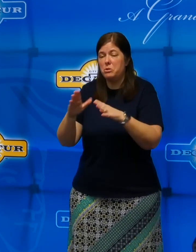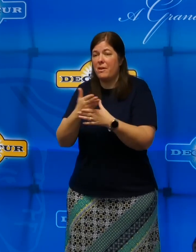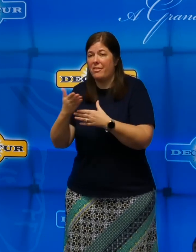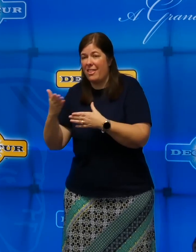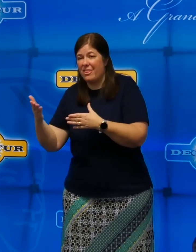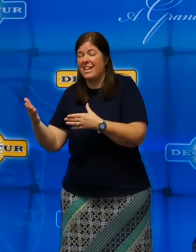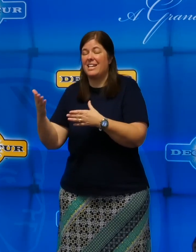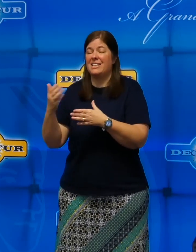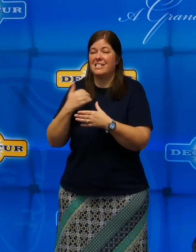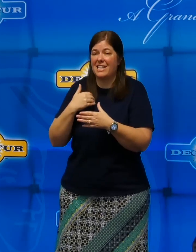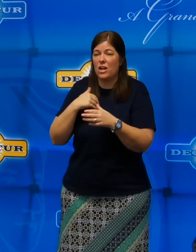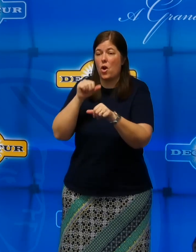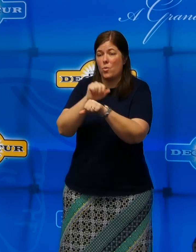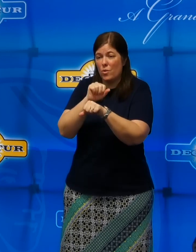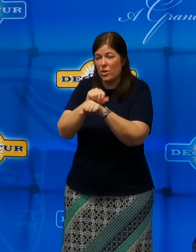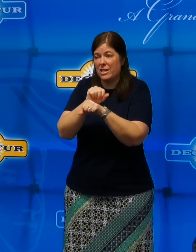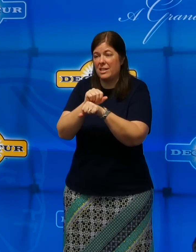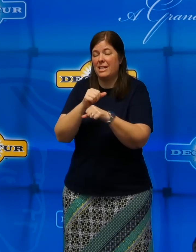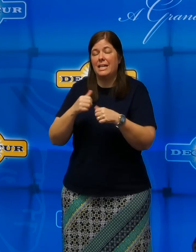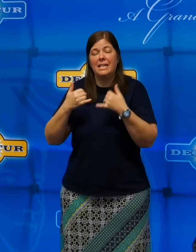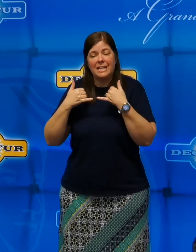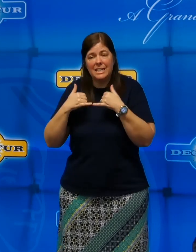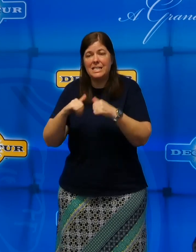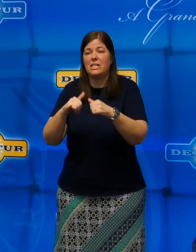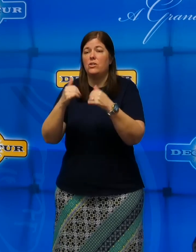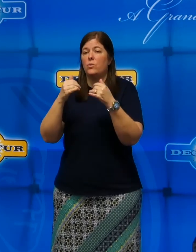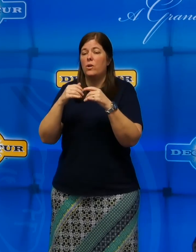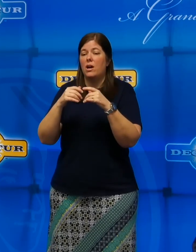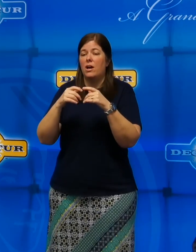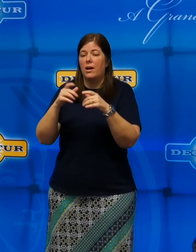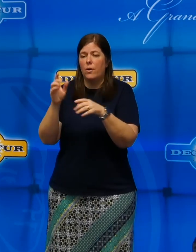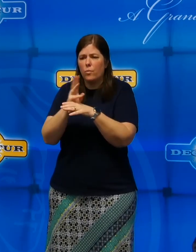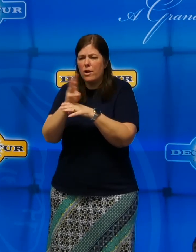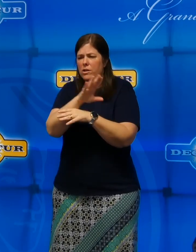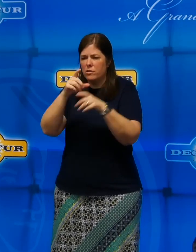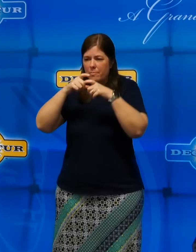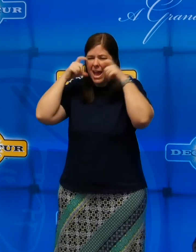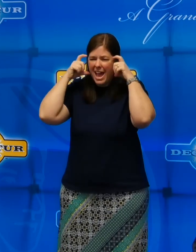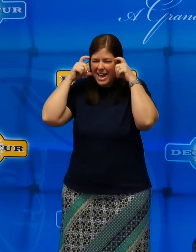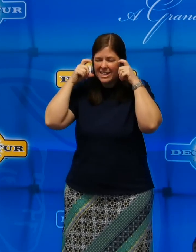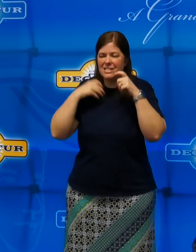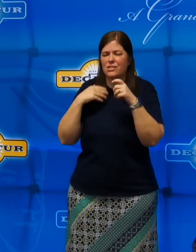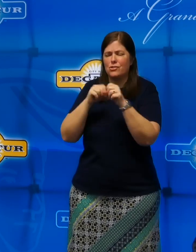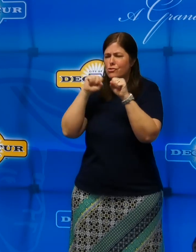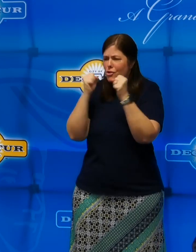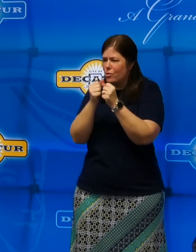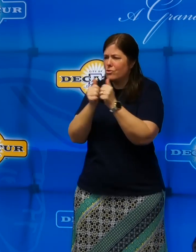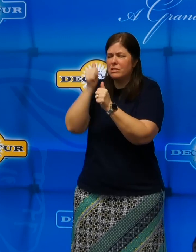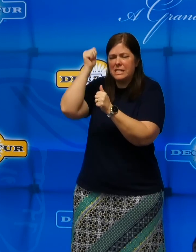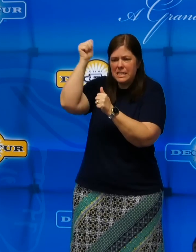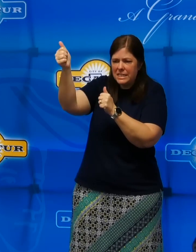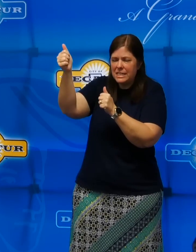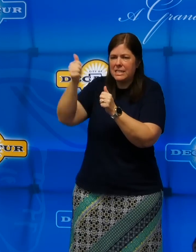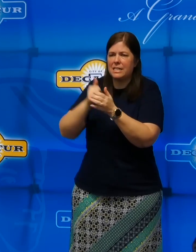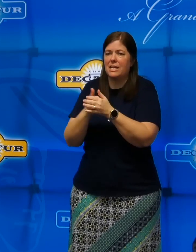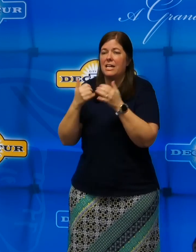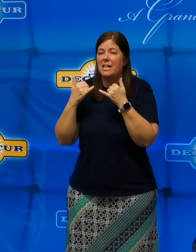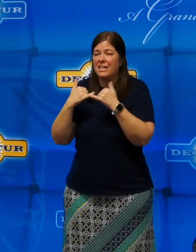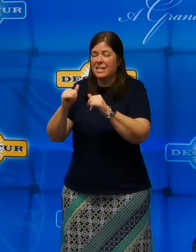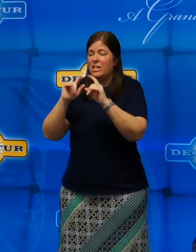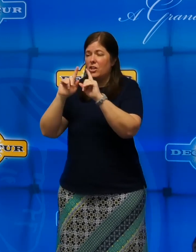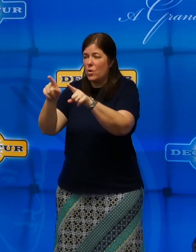We can't give up what we're doing. Keep wearing your mask. Keep doing social distancing. Keep going to testing centers